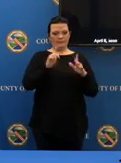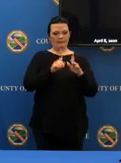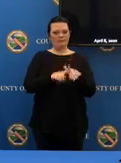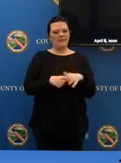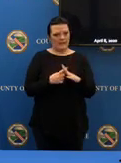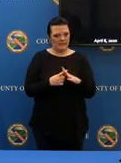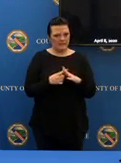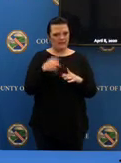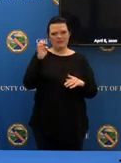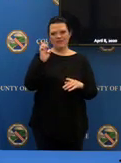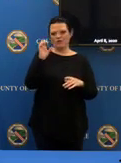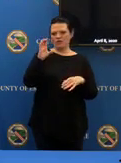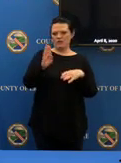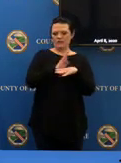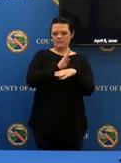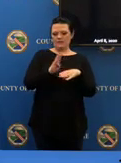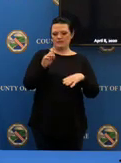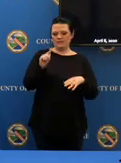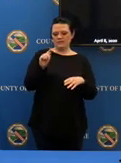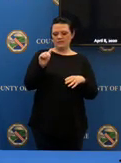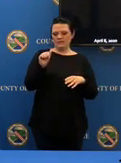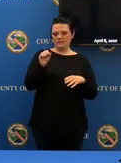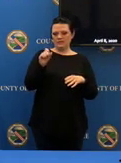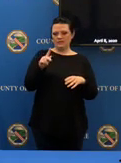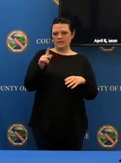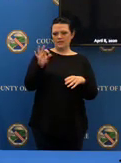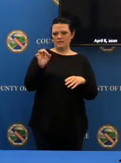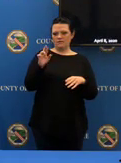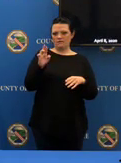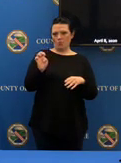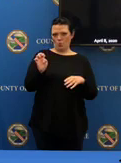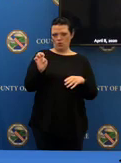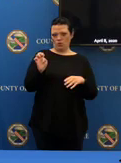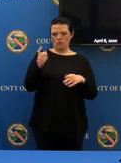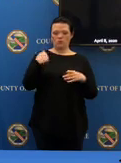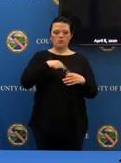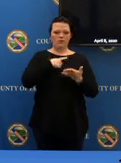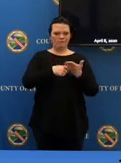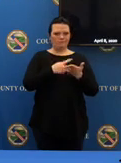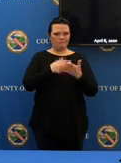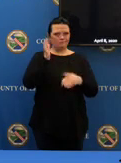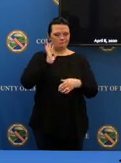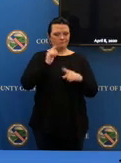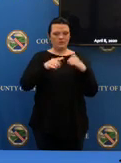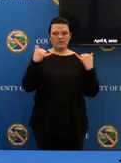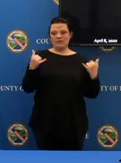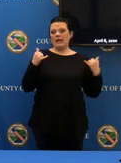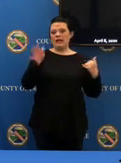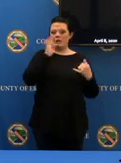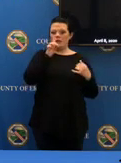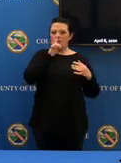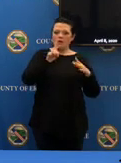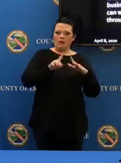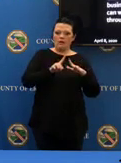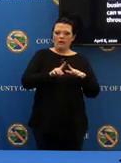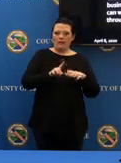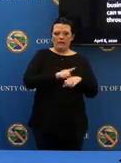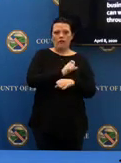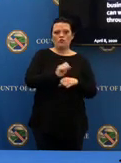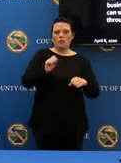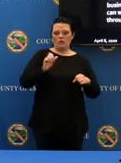beginning of our Erie County Business Task Force. I know we talked about this in the past, but today we're actually going to officially roll it